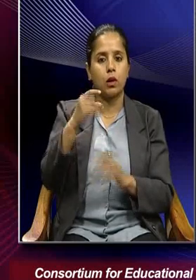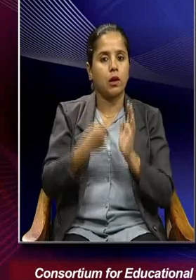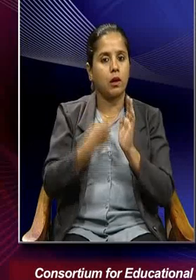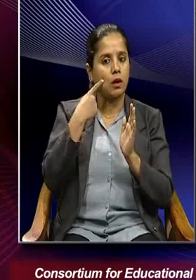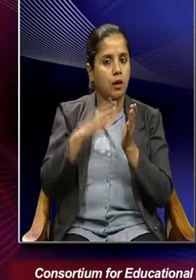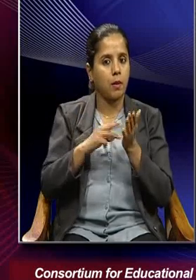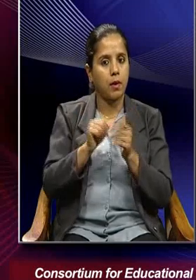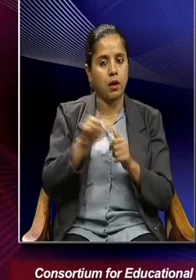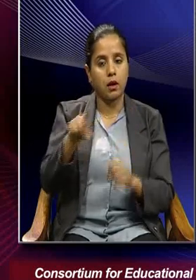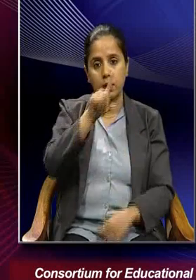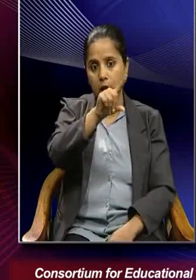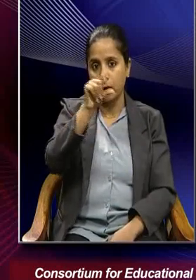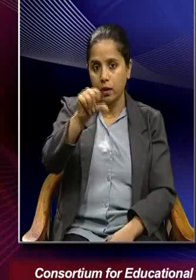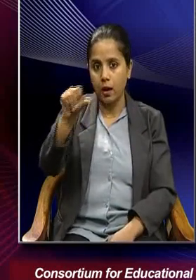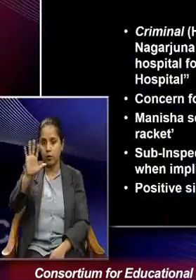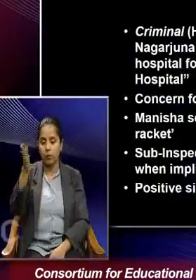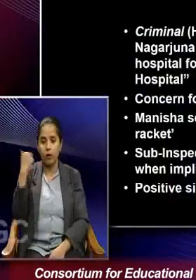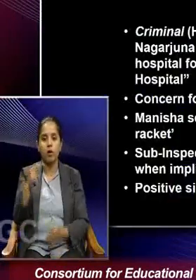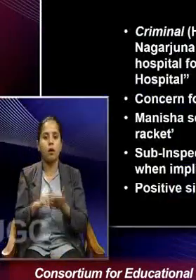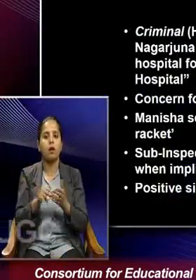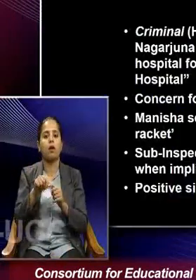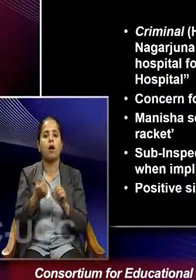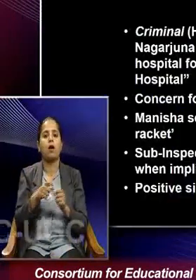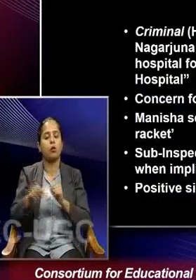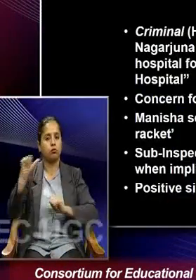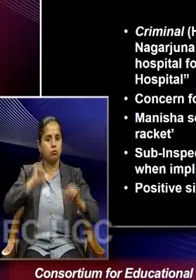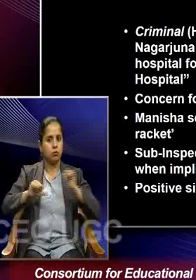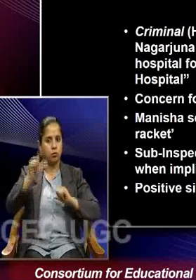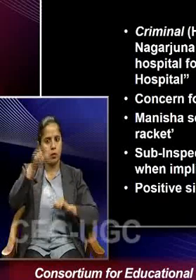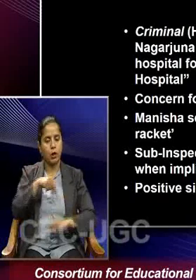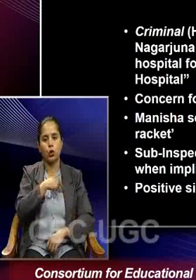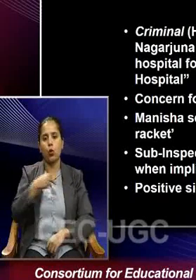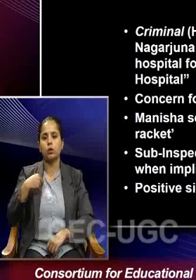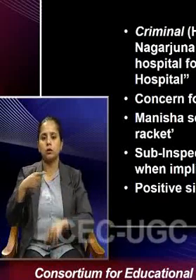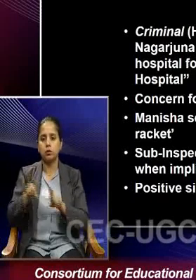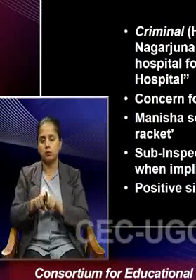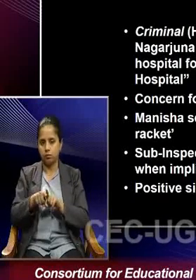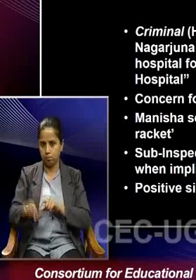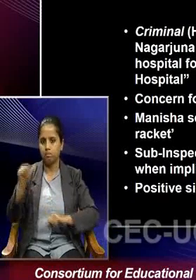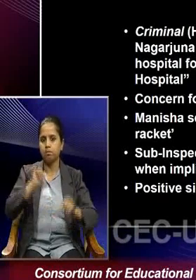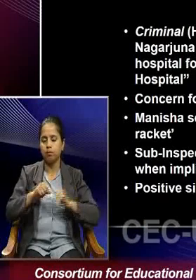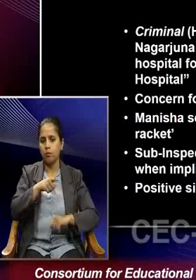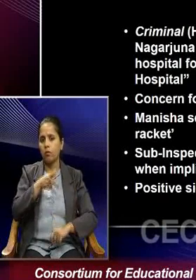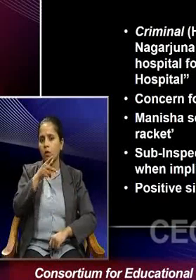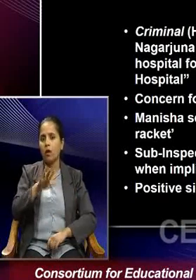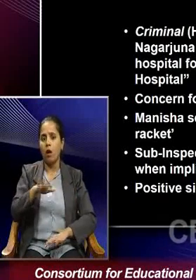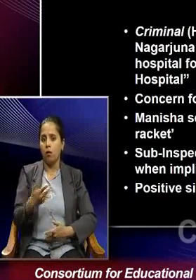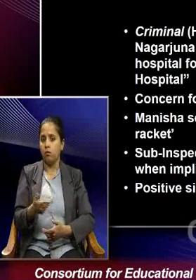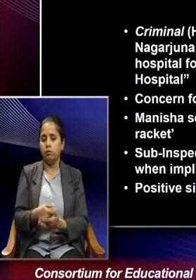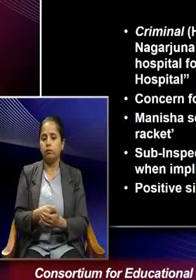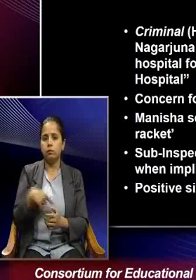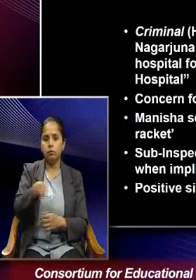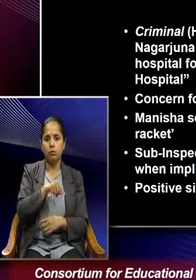made in 1995 with Nagarjun, who is acting as a doctor in the film, and how he sets out to